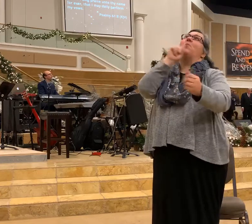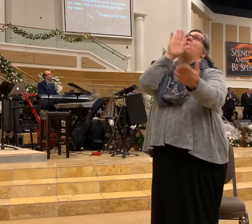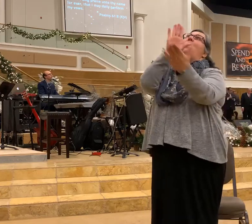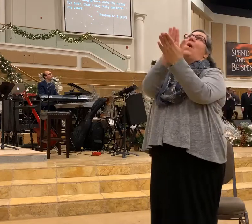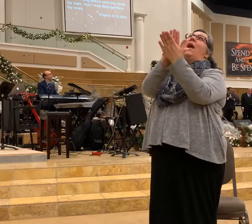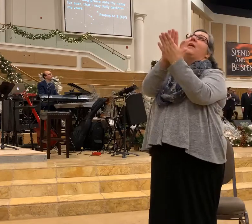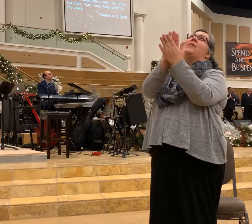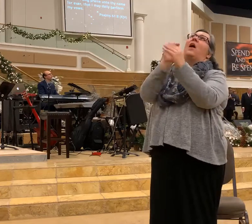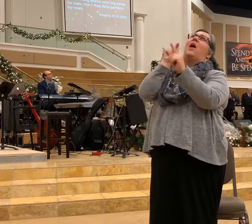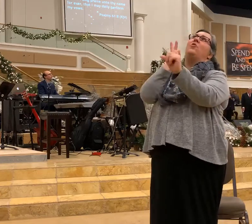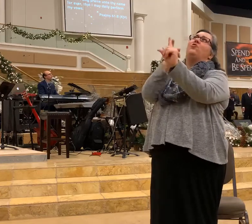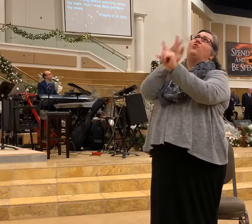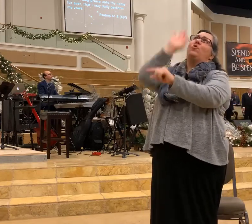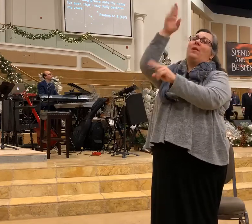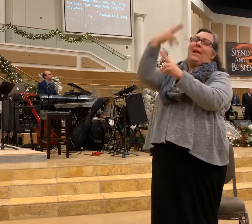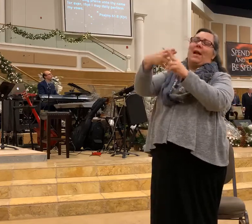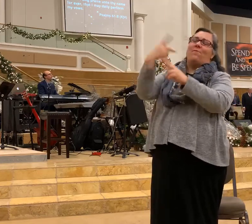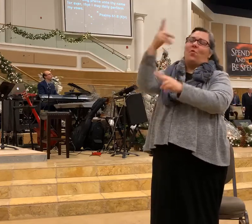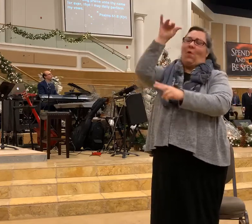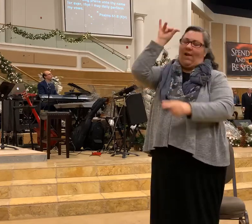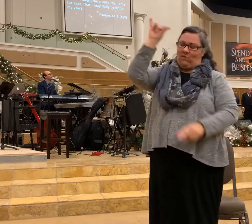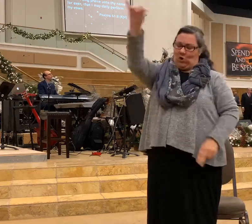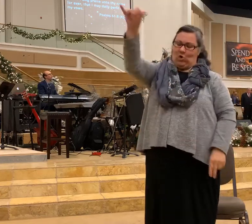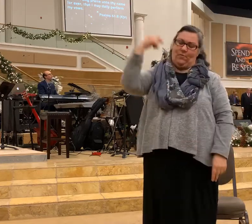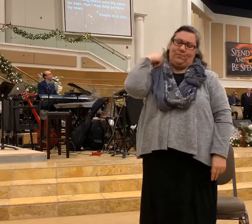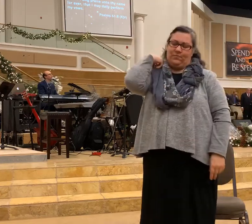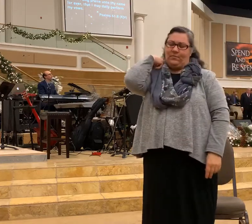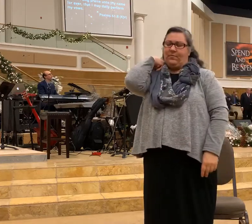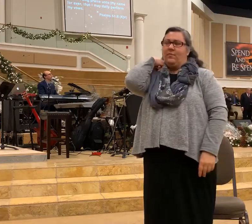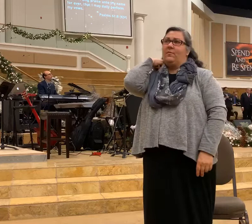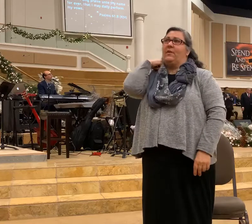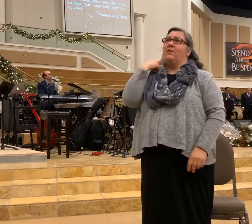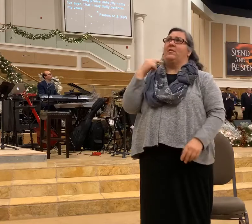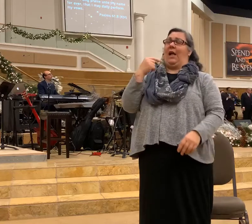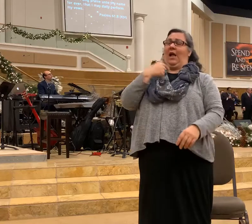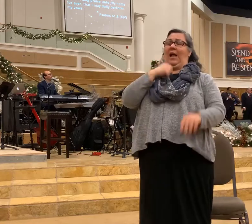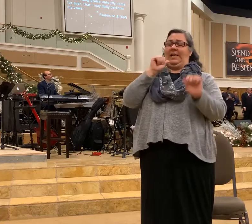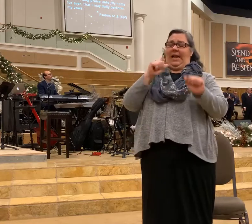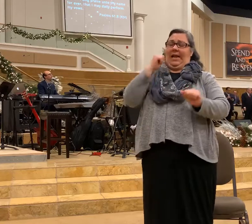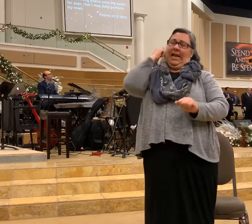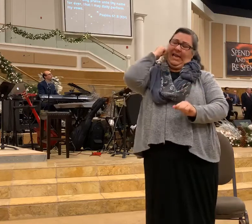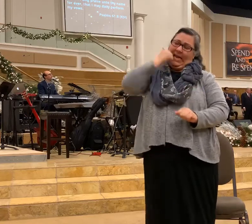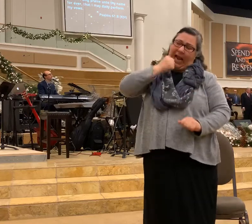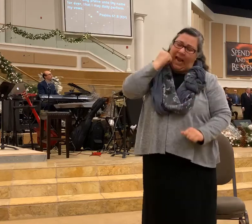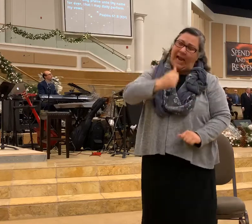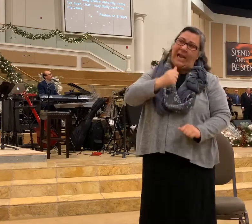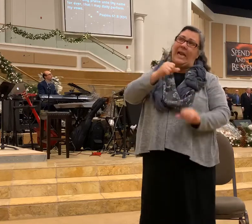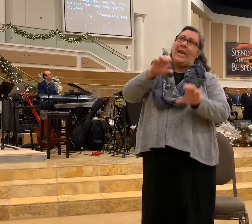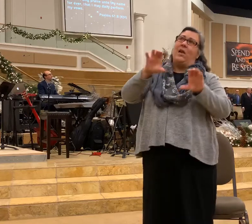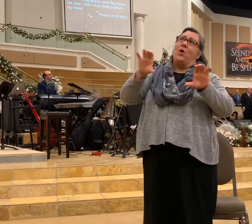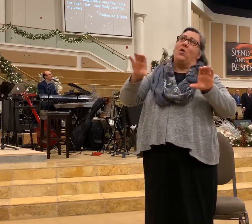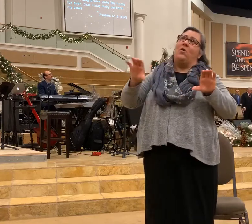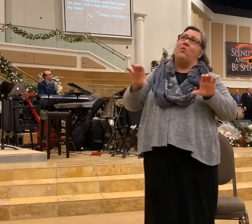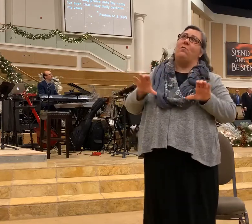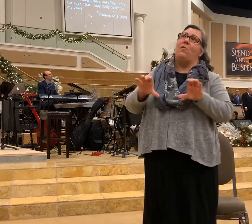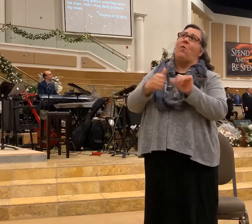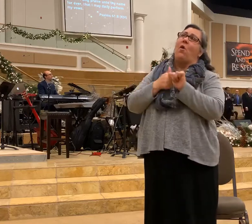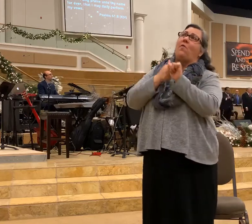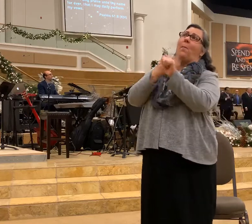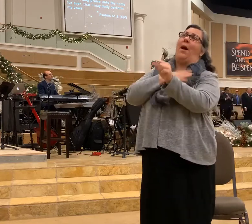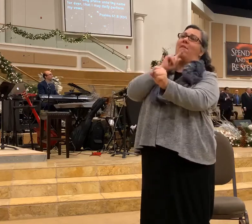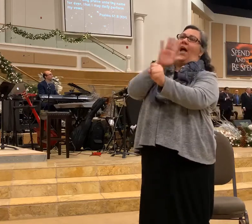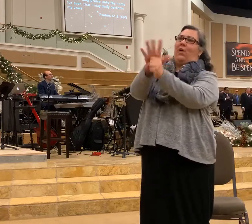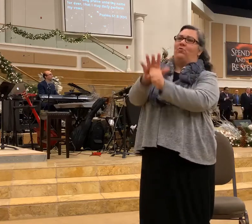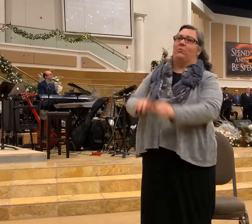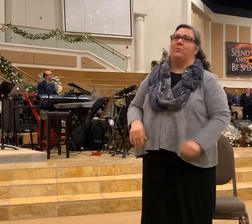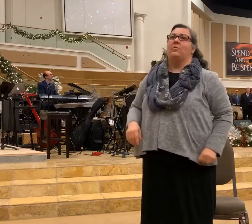thy name forever, that I may daily perform my vows. I want to